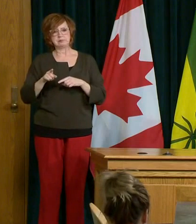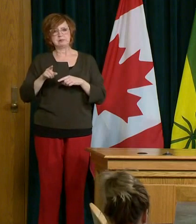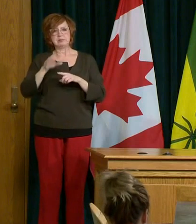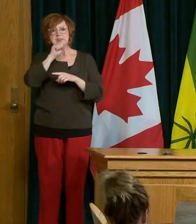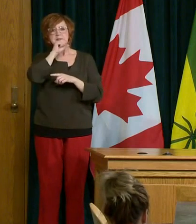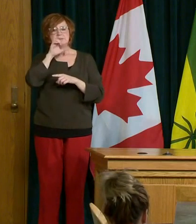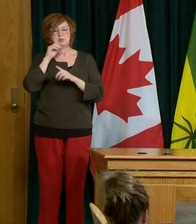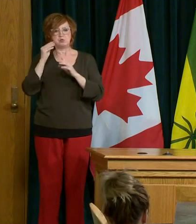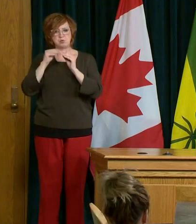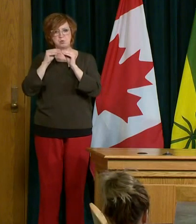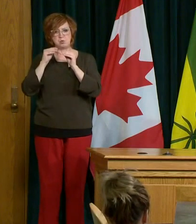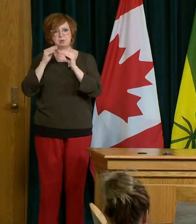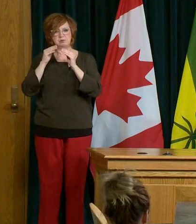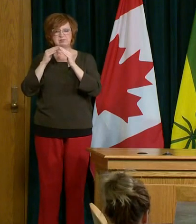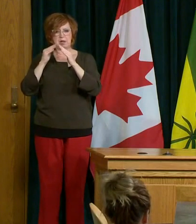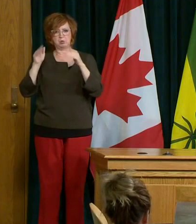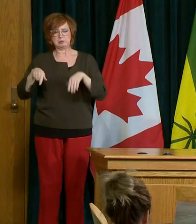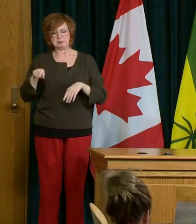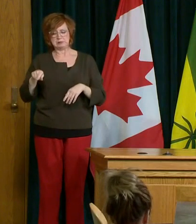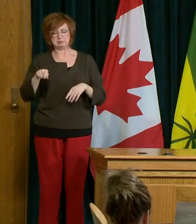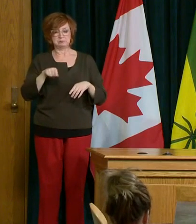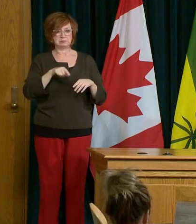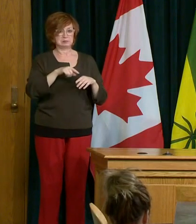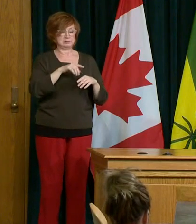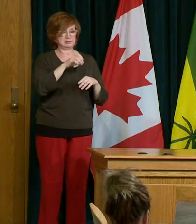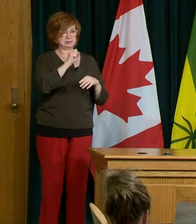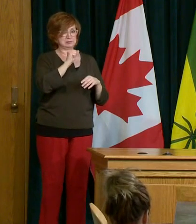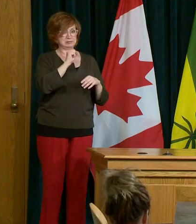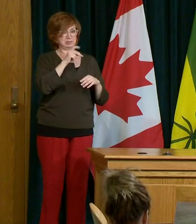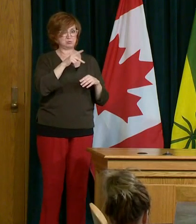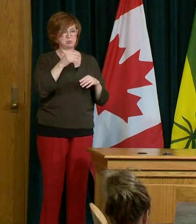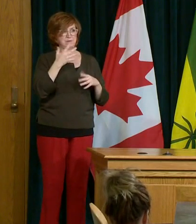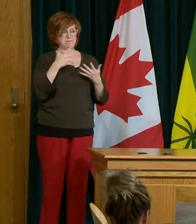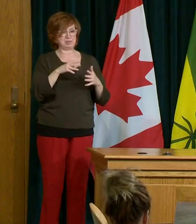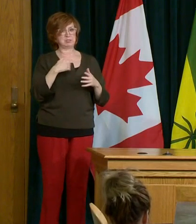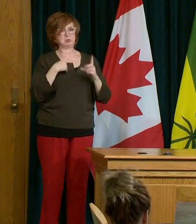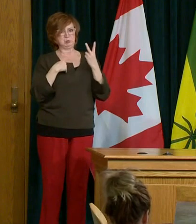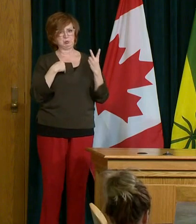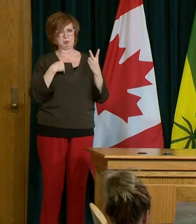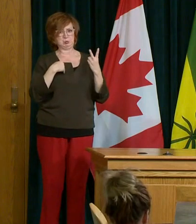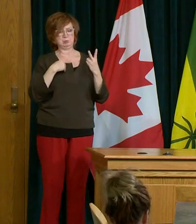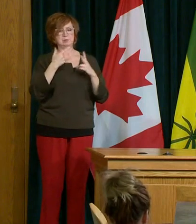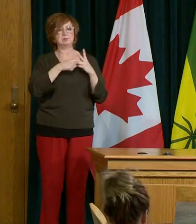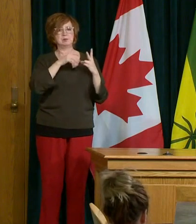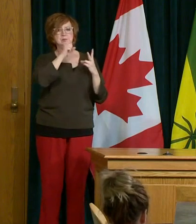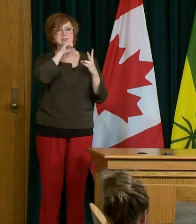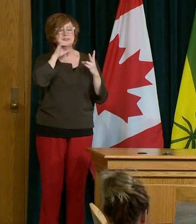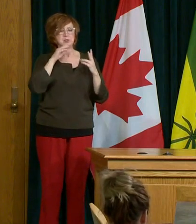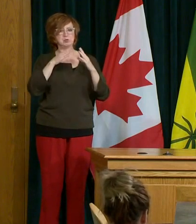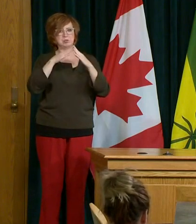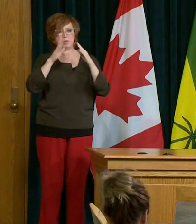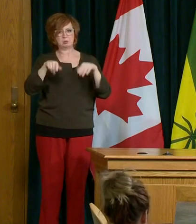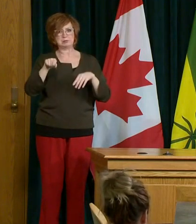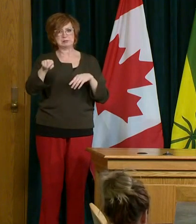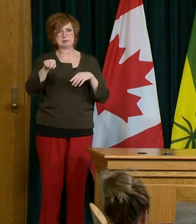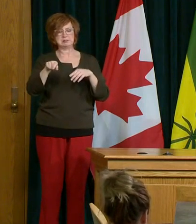long-term care residents, so a third of our deaths have been in long-term care residents. I just wanted to go over